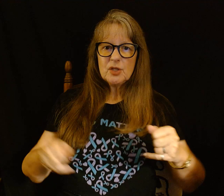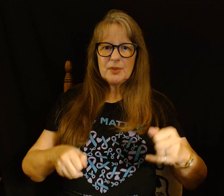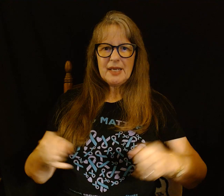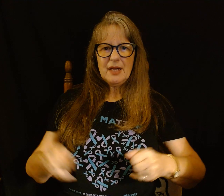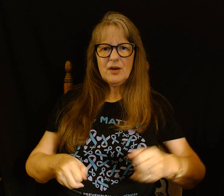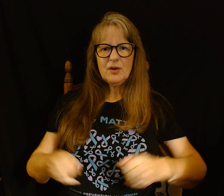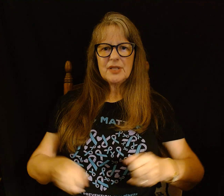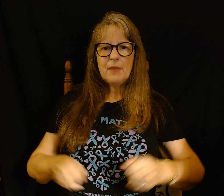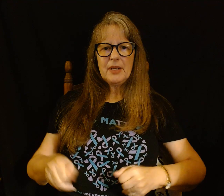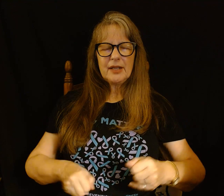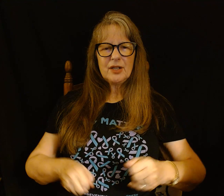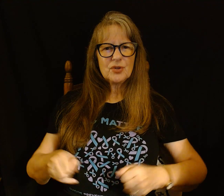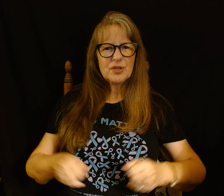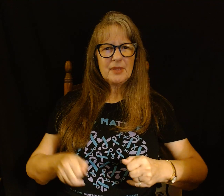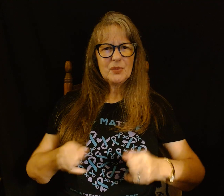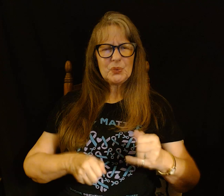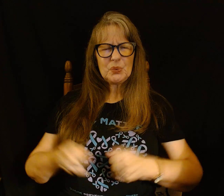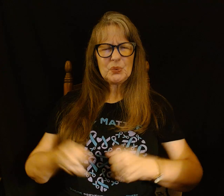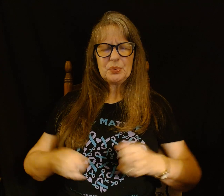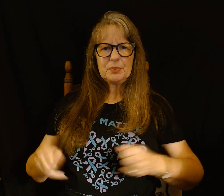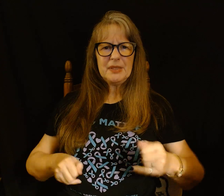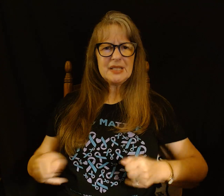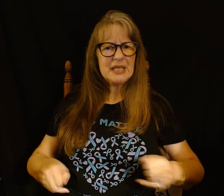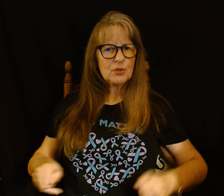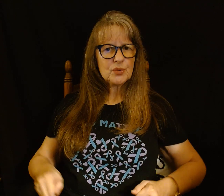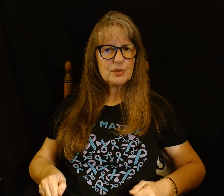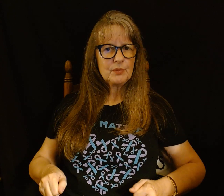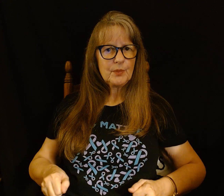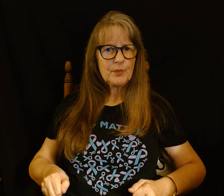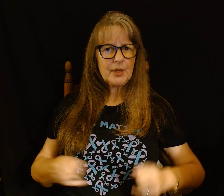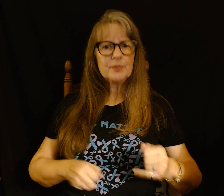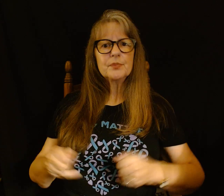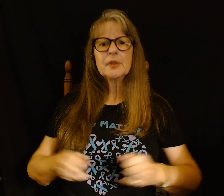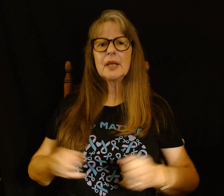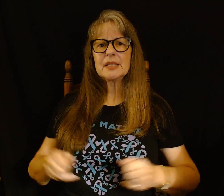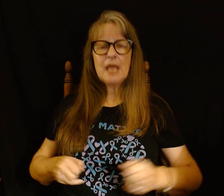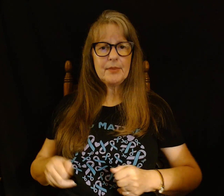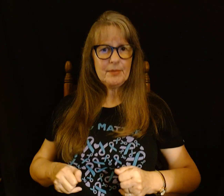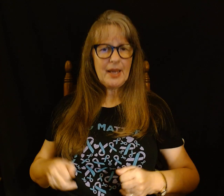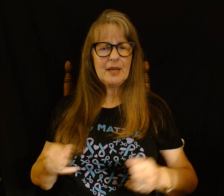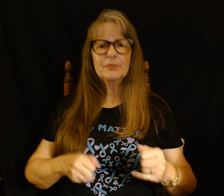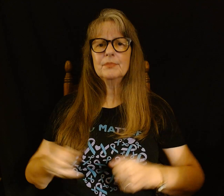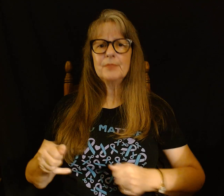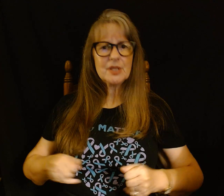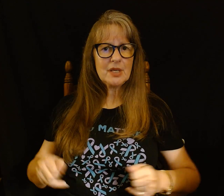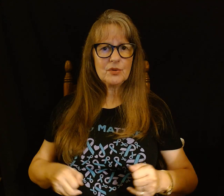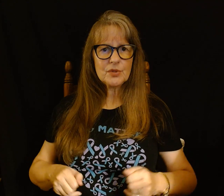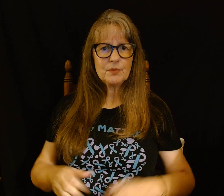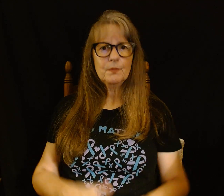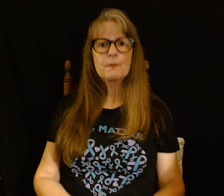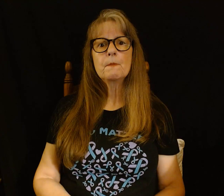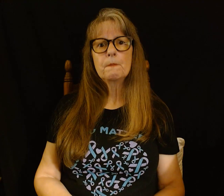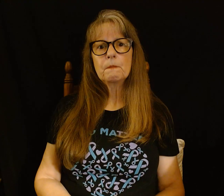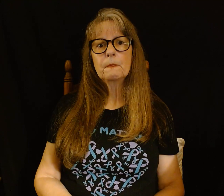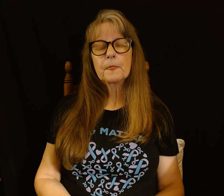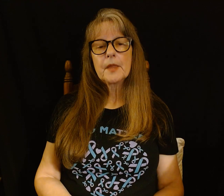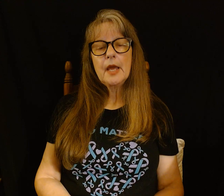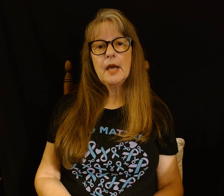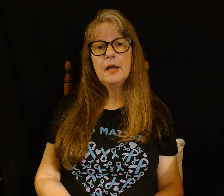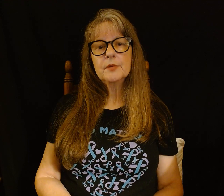like stabbing like in your stomach. Pins and needles, right? Like a stabbing pain. Pins and needles. And so I